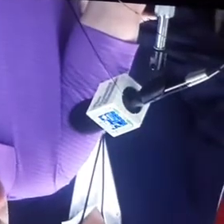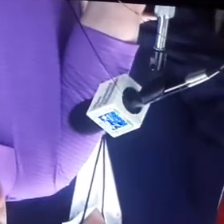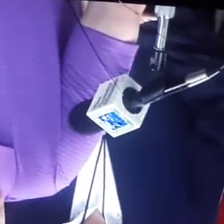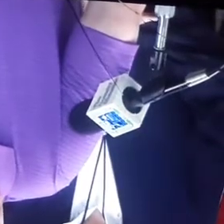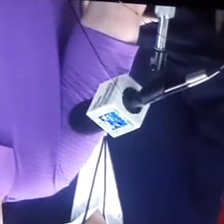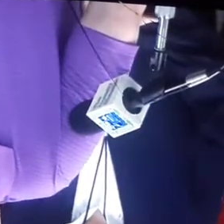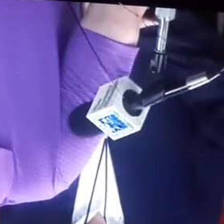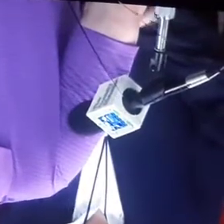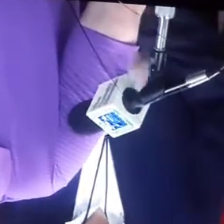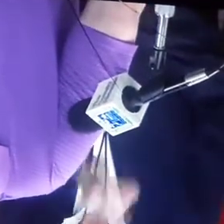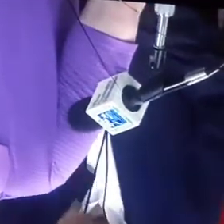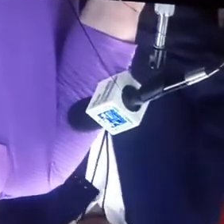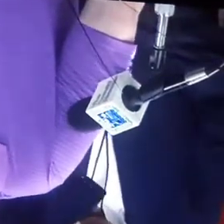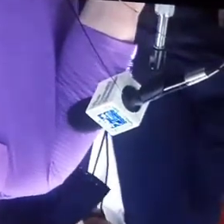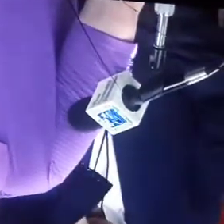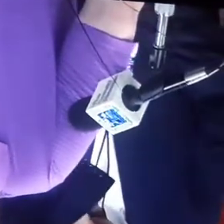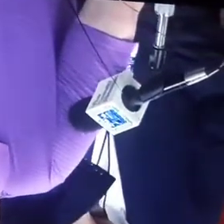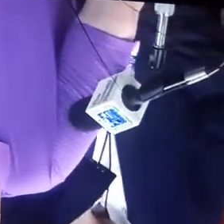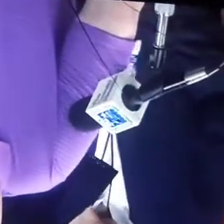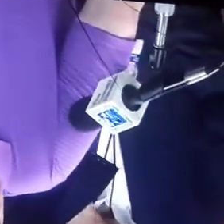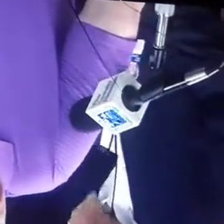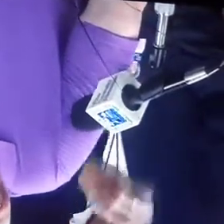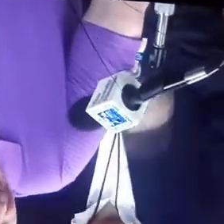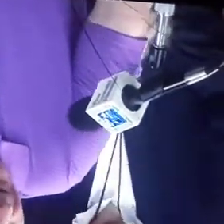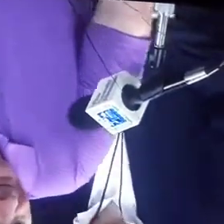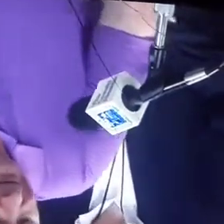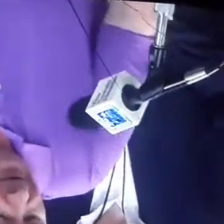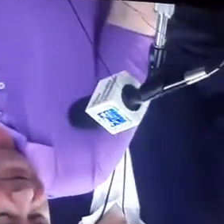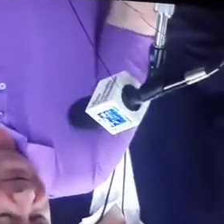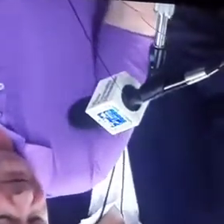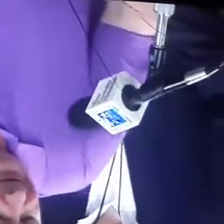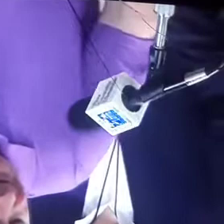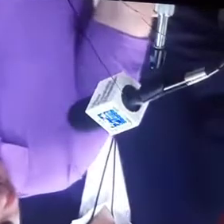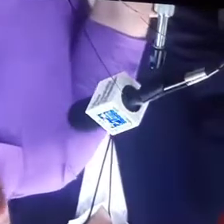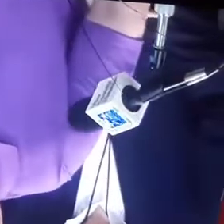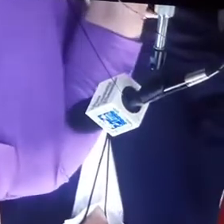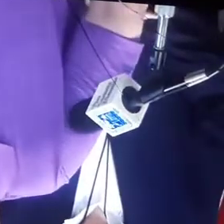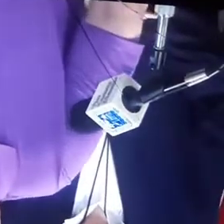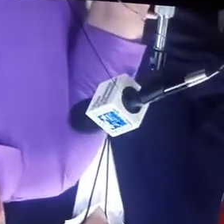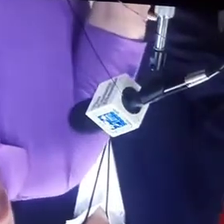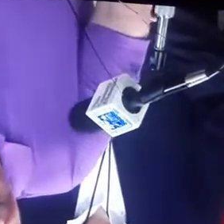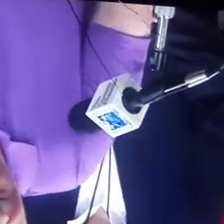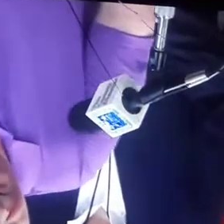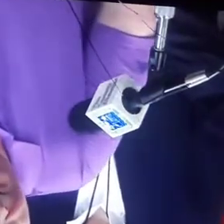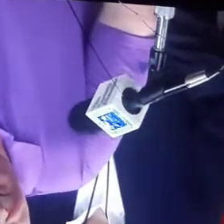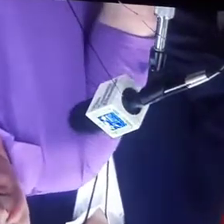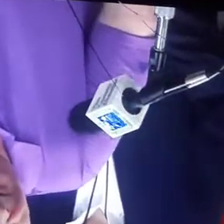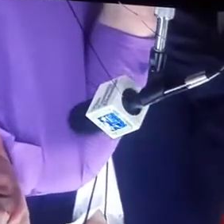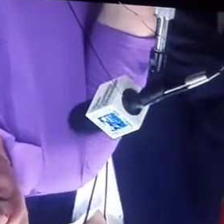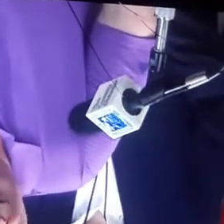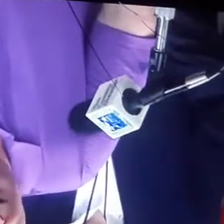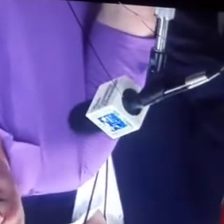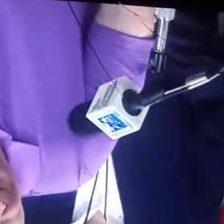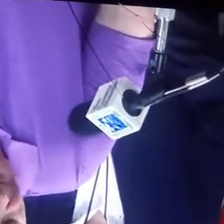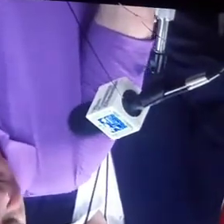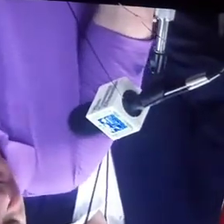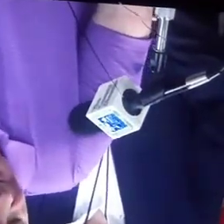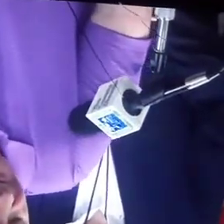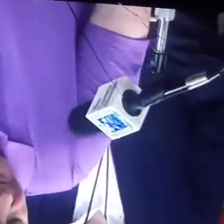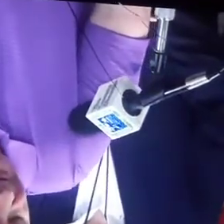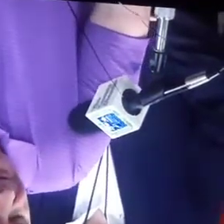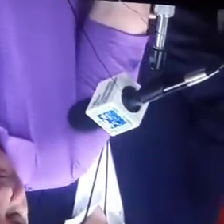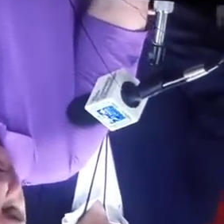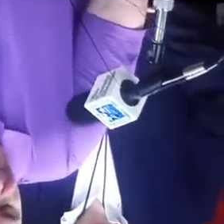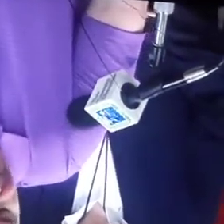causeways beginning at 4 p.m. This is going to result in reduced flow. We still have water service,